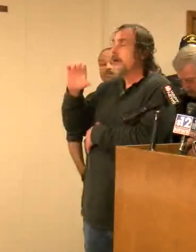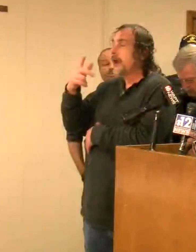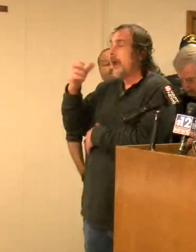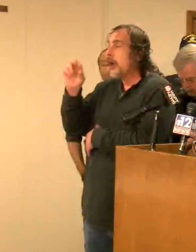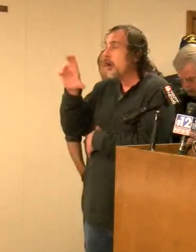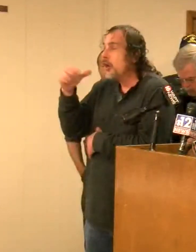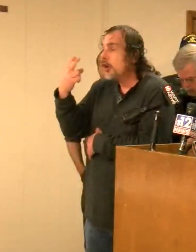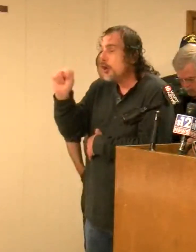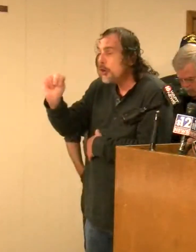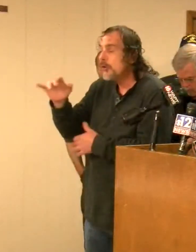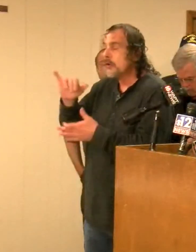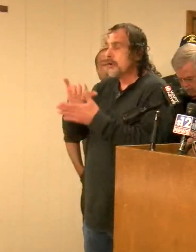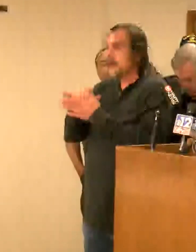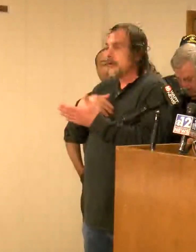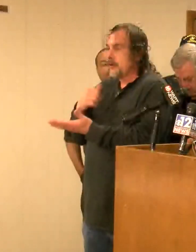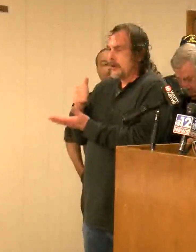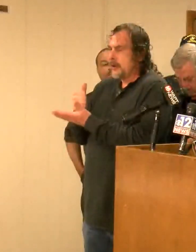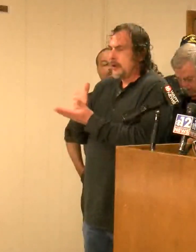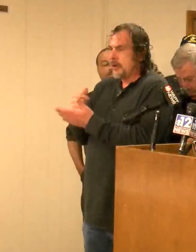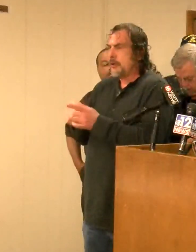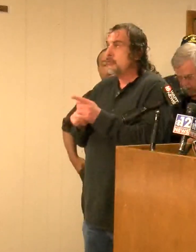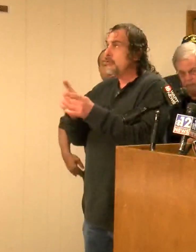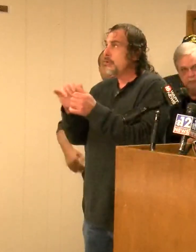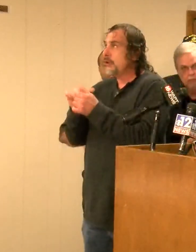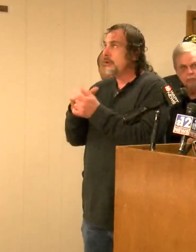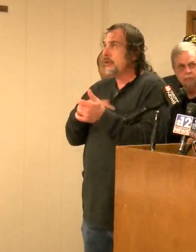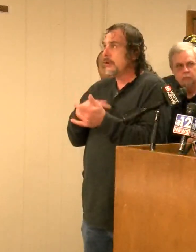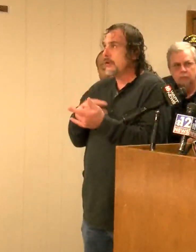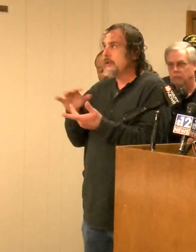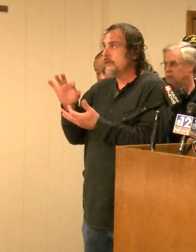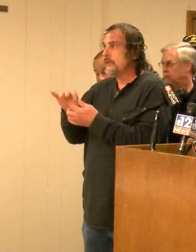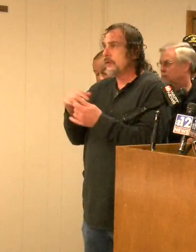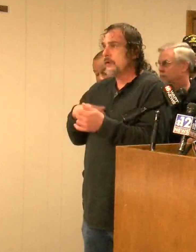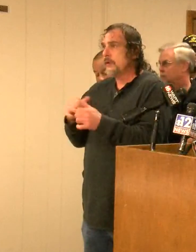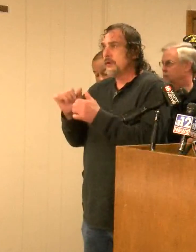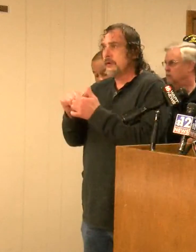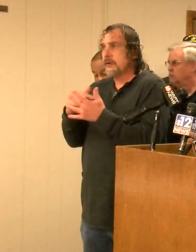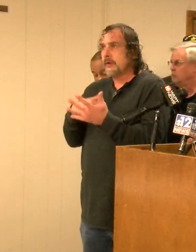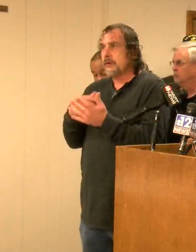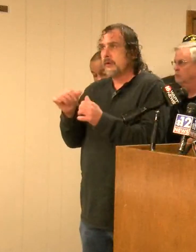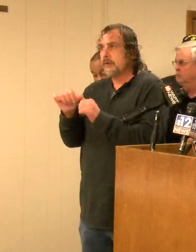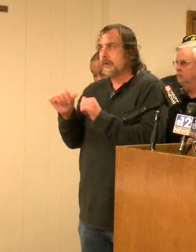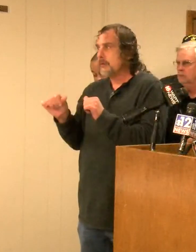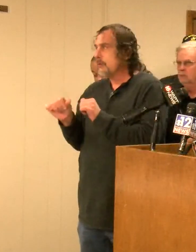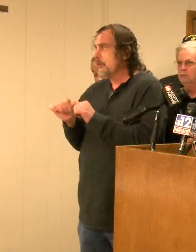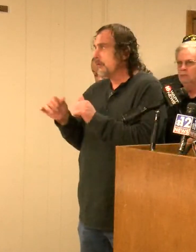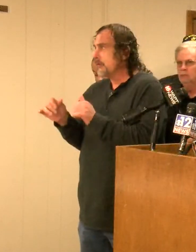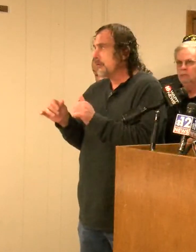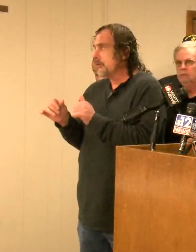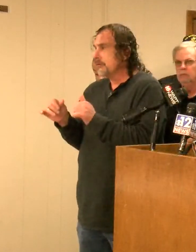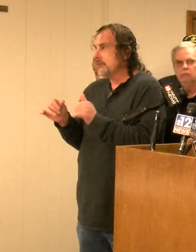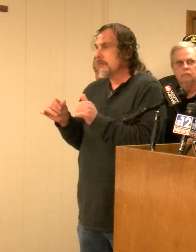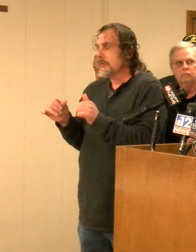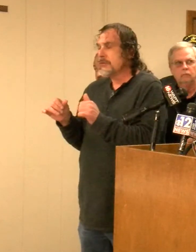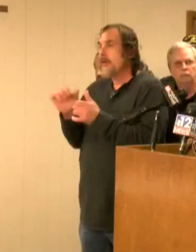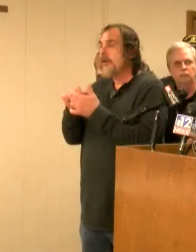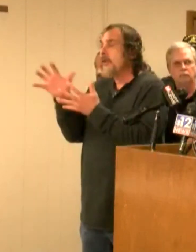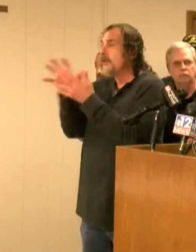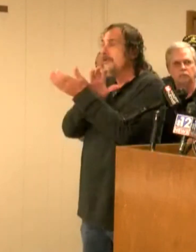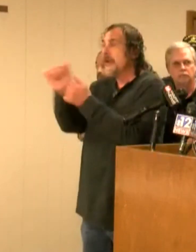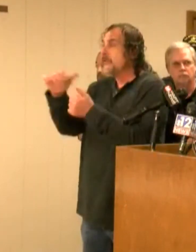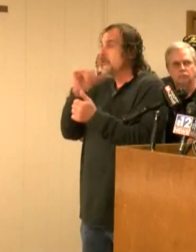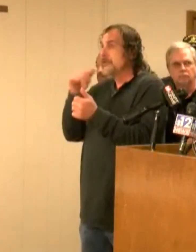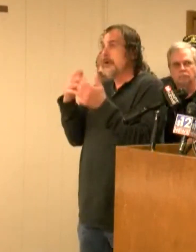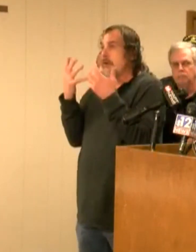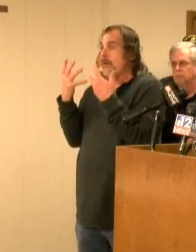for assisting during this particular disaster. We'd also want to make sure that citizens know that this is not over. The disaster is not